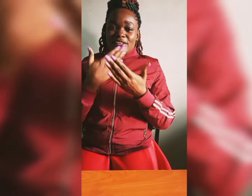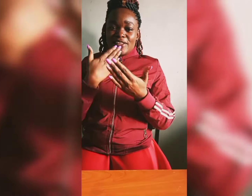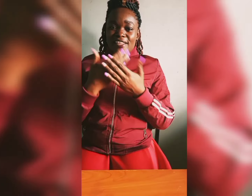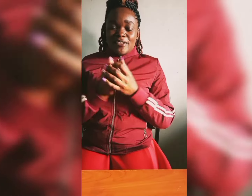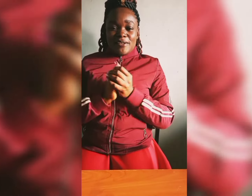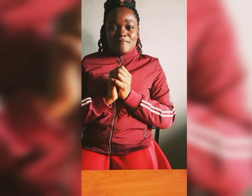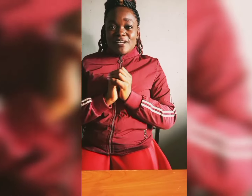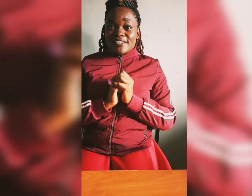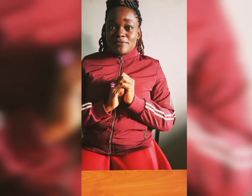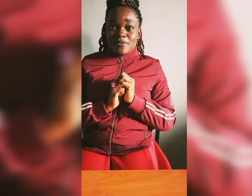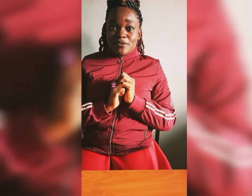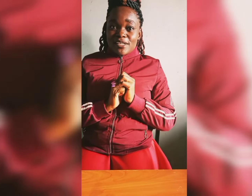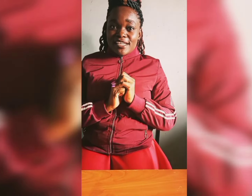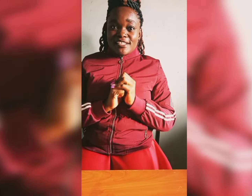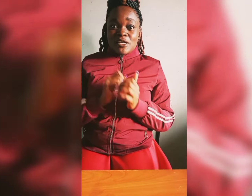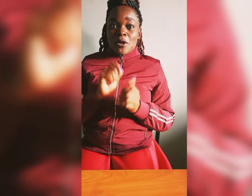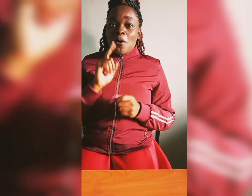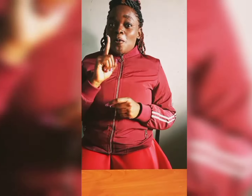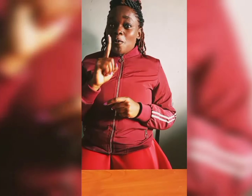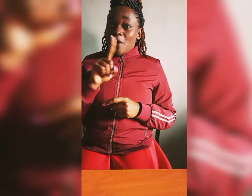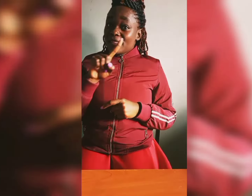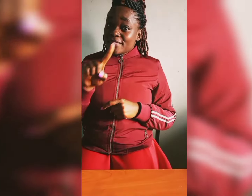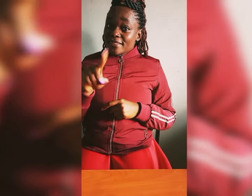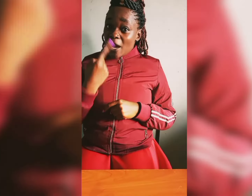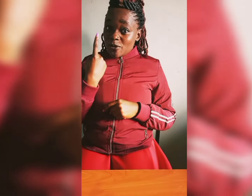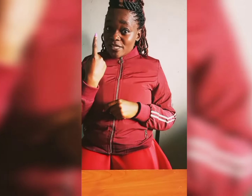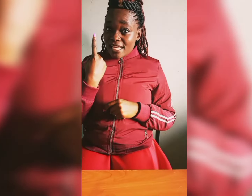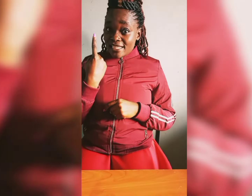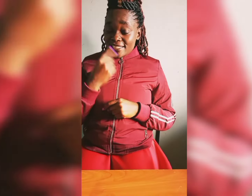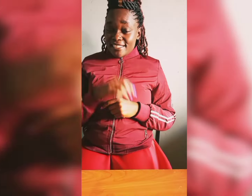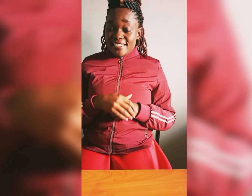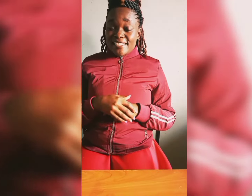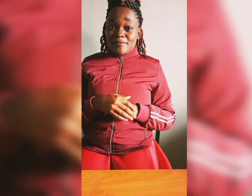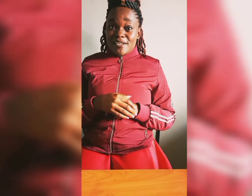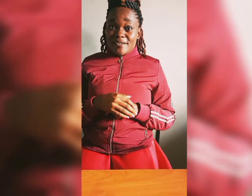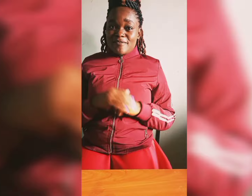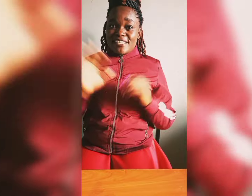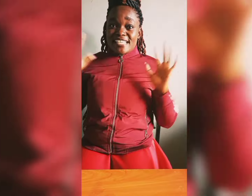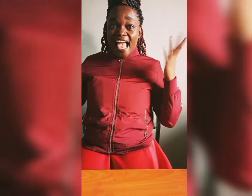you. Thank you. Imagine we have hit 1,000 subscribers. Yay!